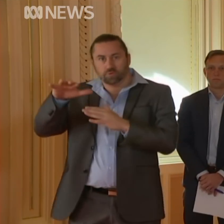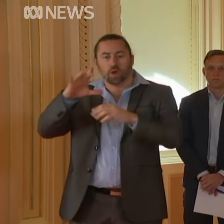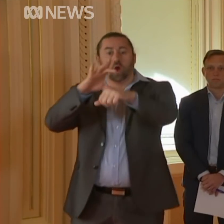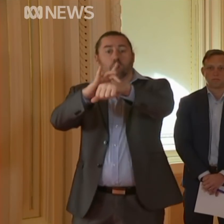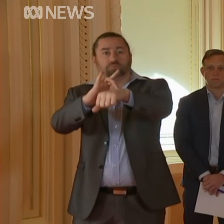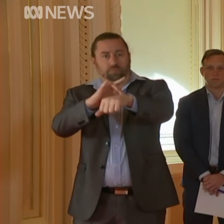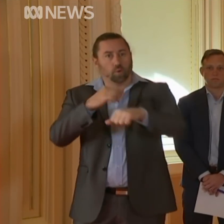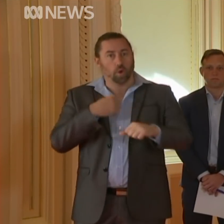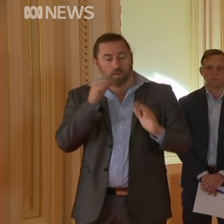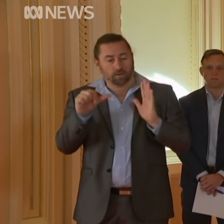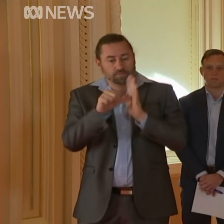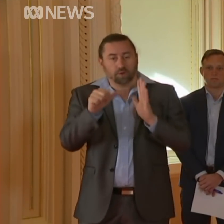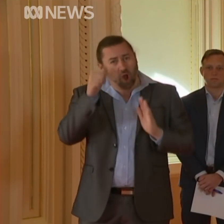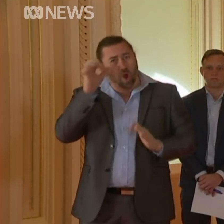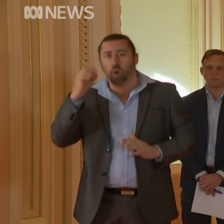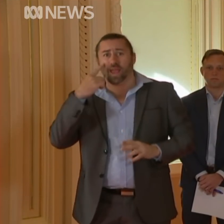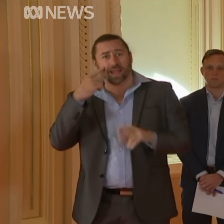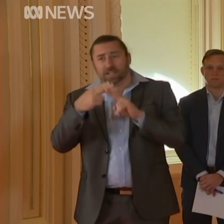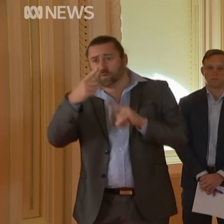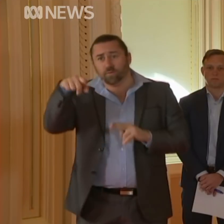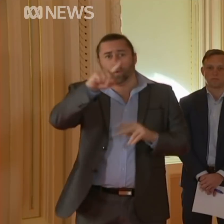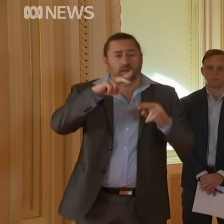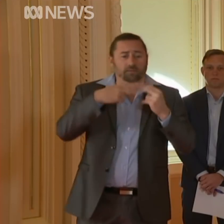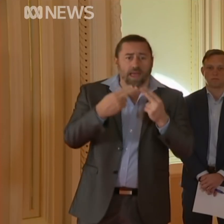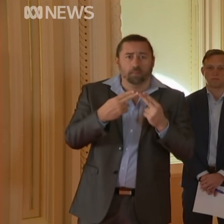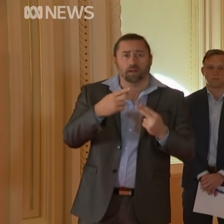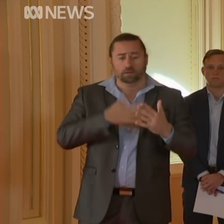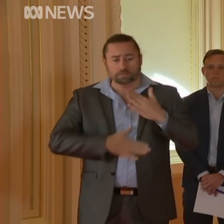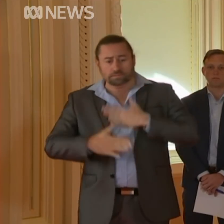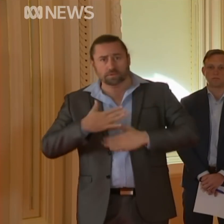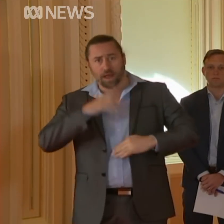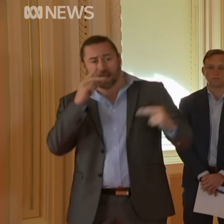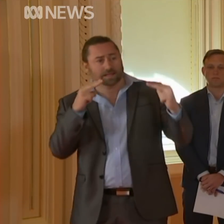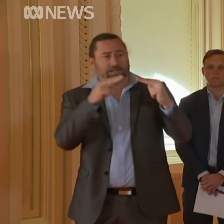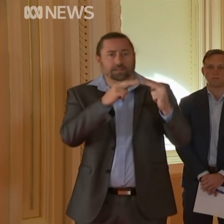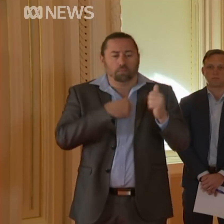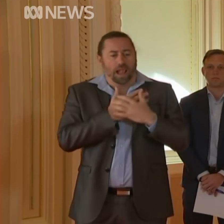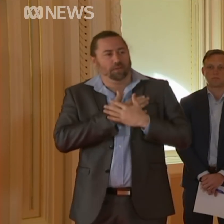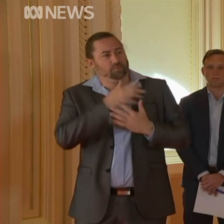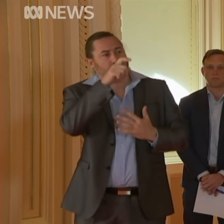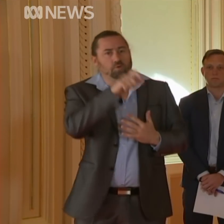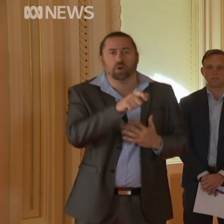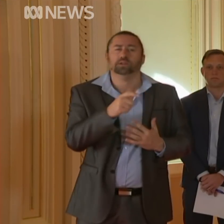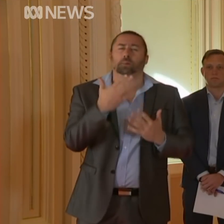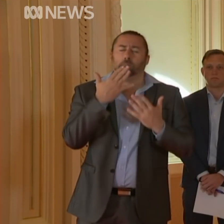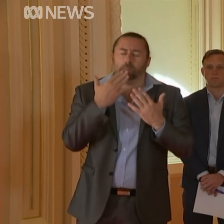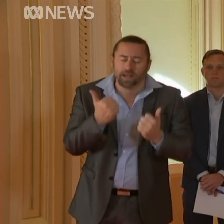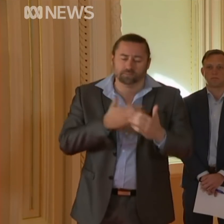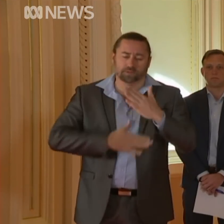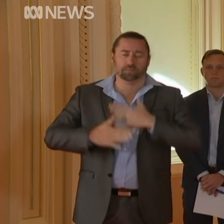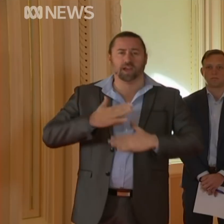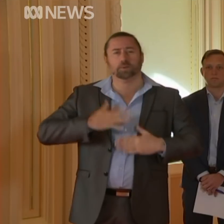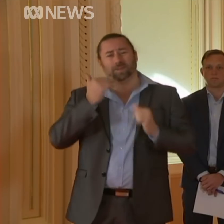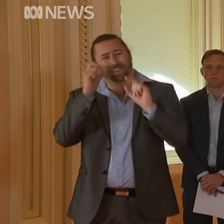is going to be tough on a lot of families. I please ask for your patience and your understanding during this time. This is